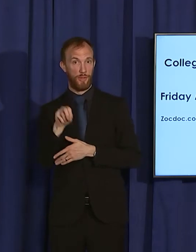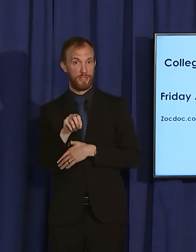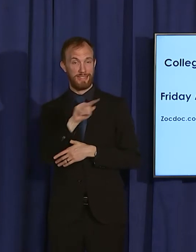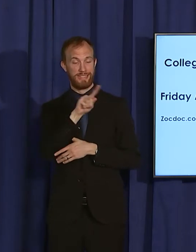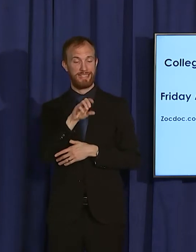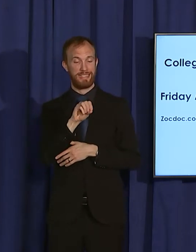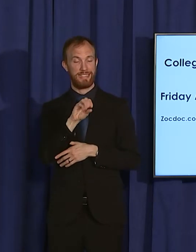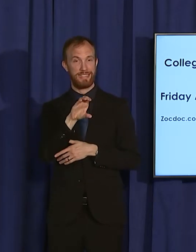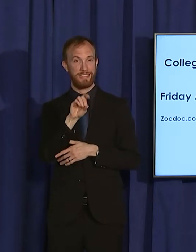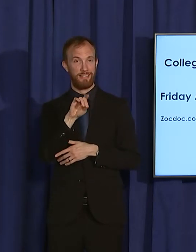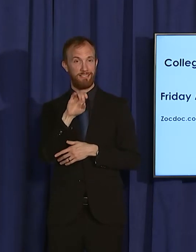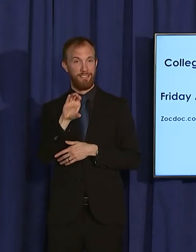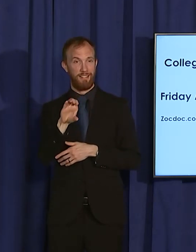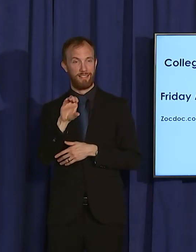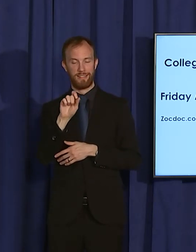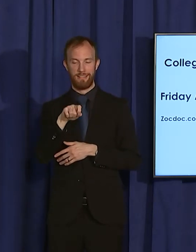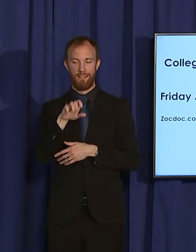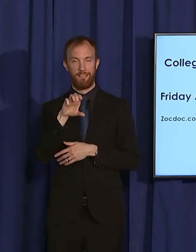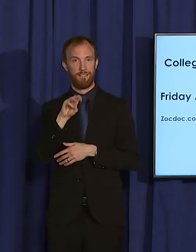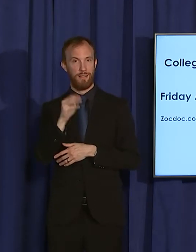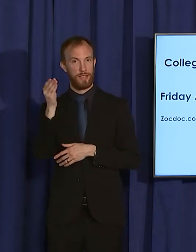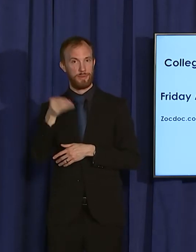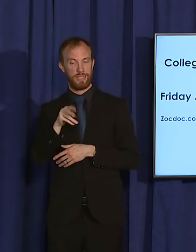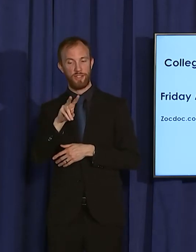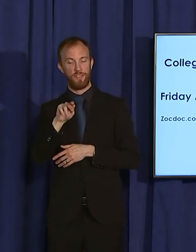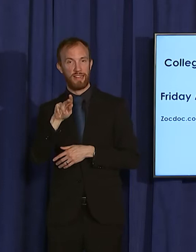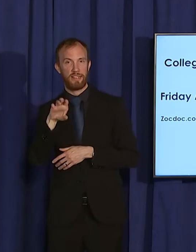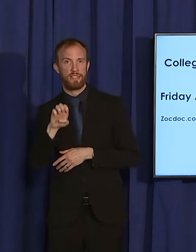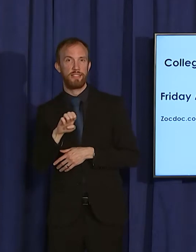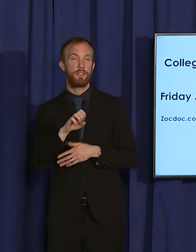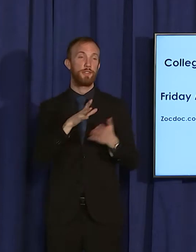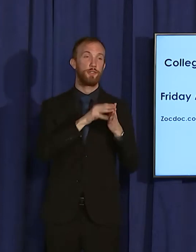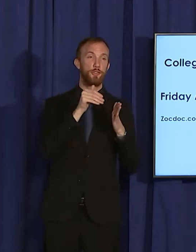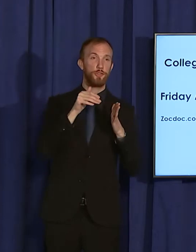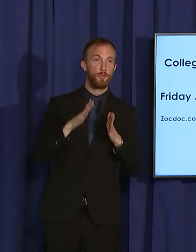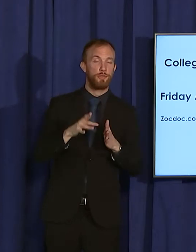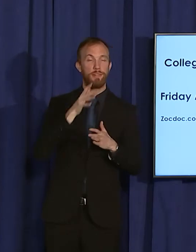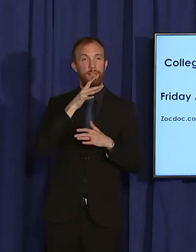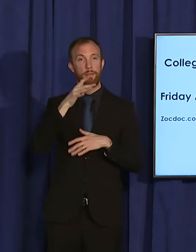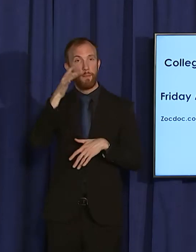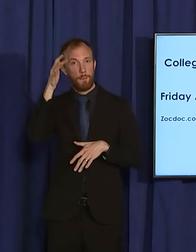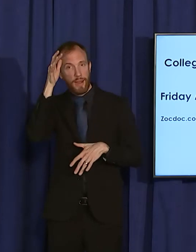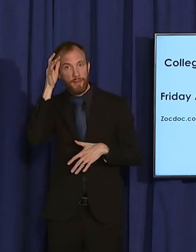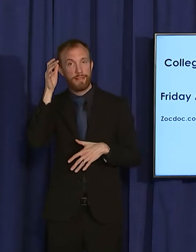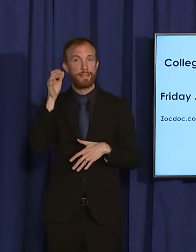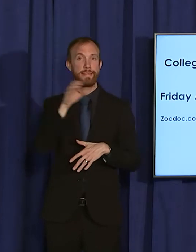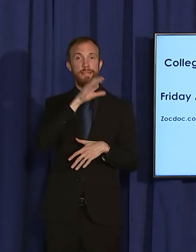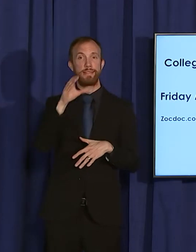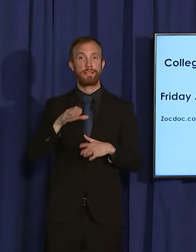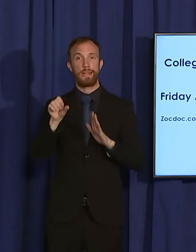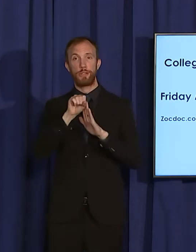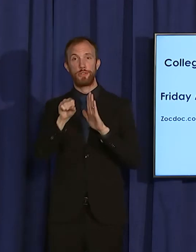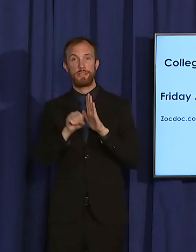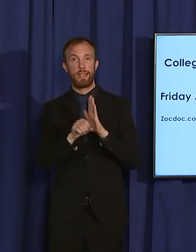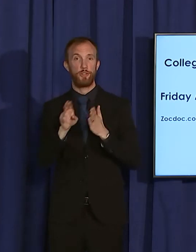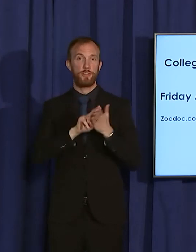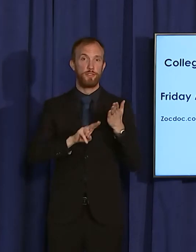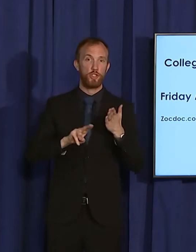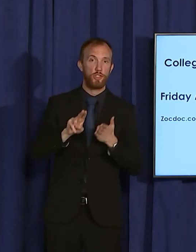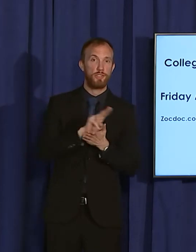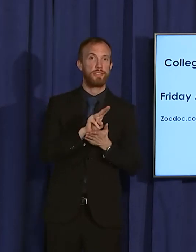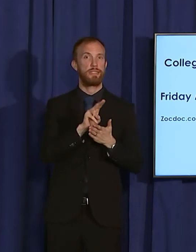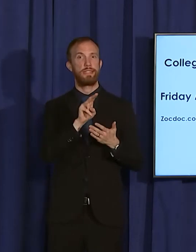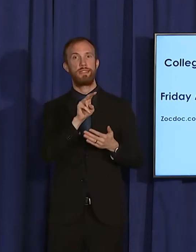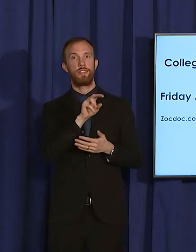ZocDoc.com/vaccine is where you can sign up, really calling students, alumni, parents. Chicago State University, Wrigley Field, United Center are